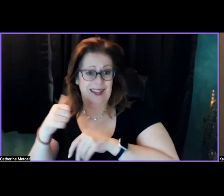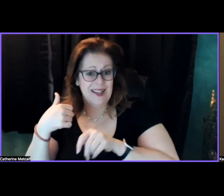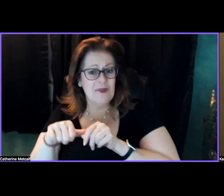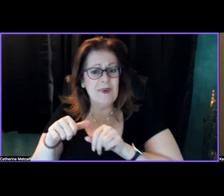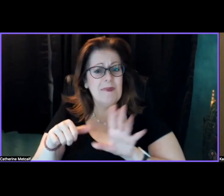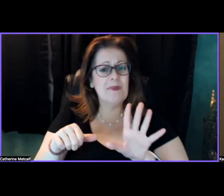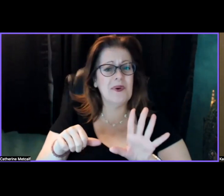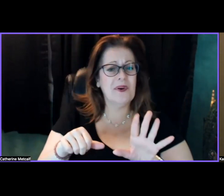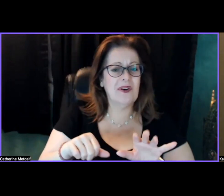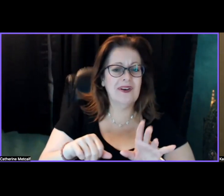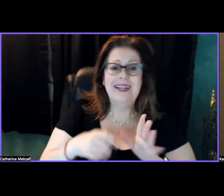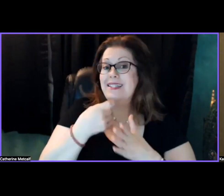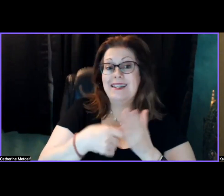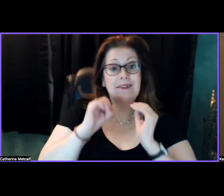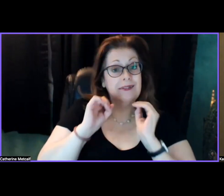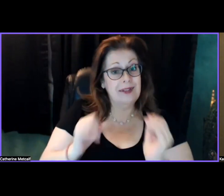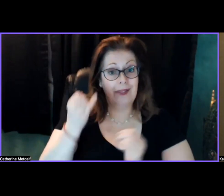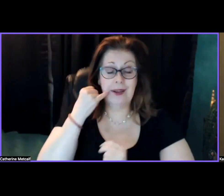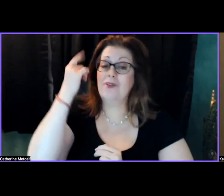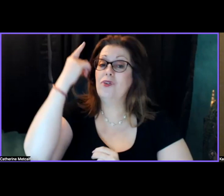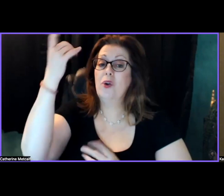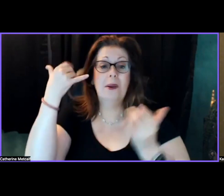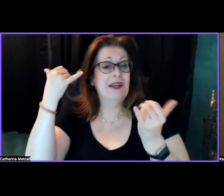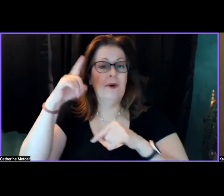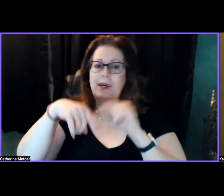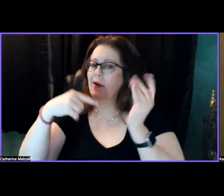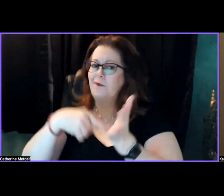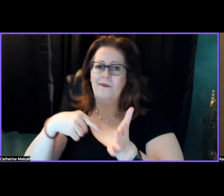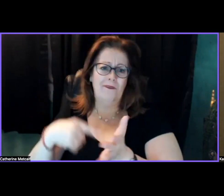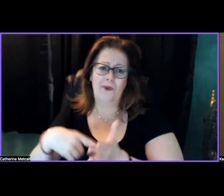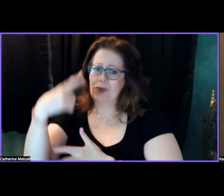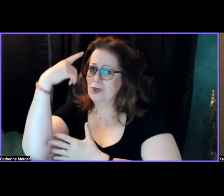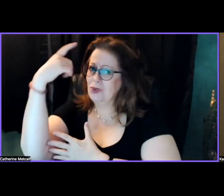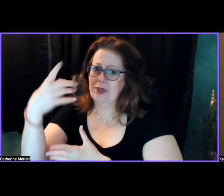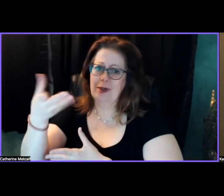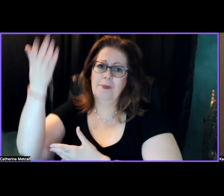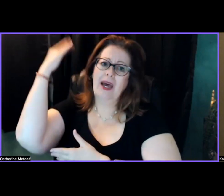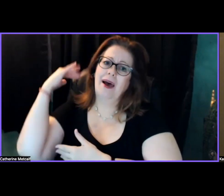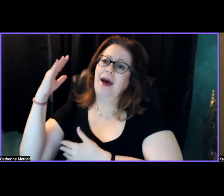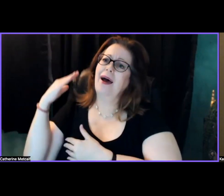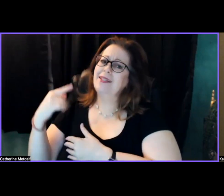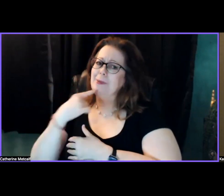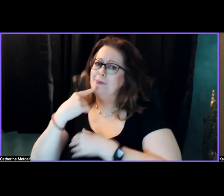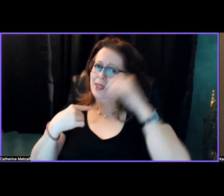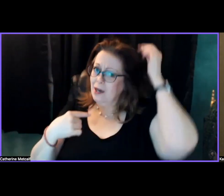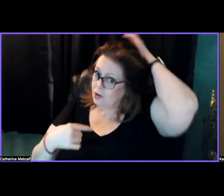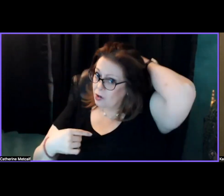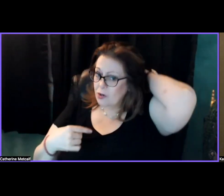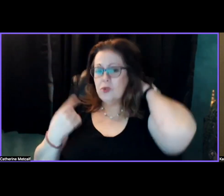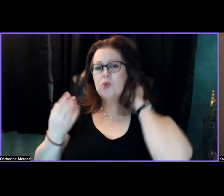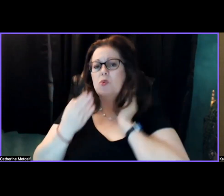we can't afford to recall the bittersweetness of being so small and cared for by hands not our